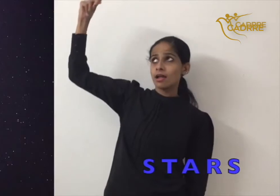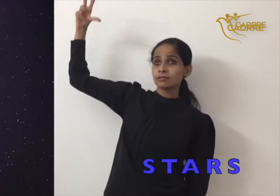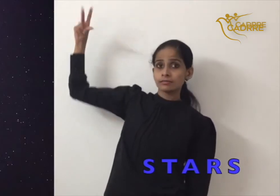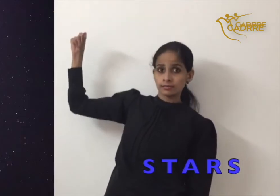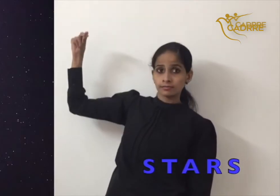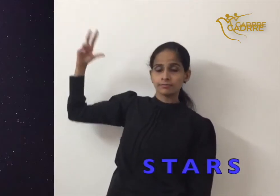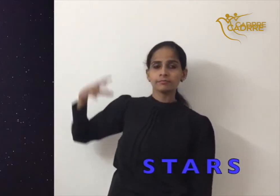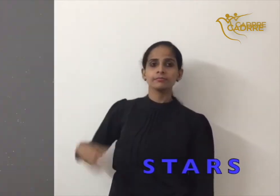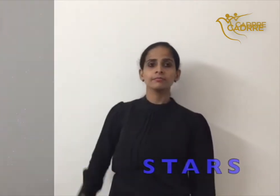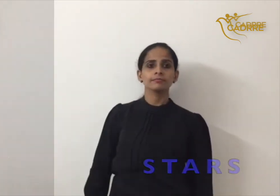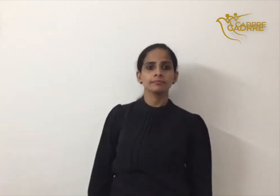stars,